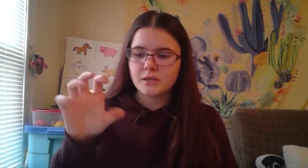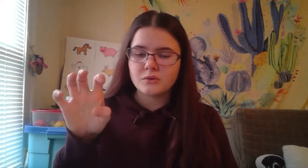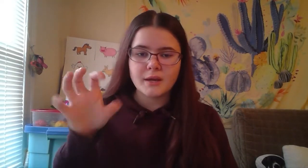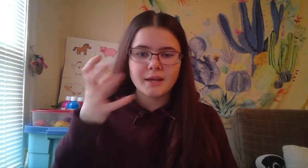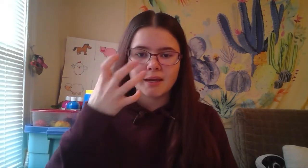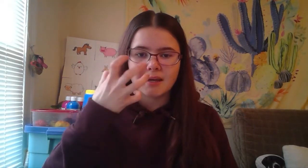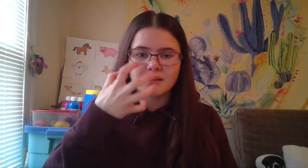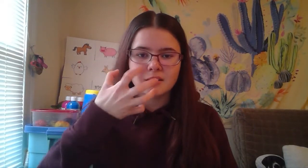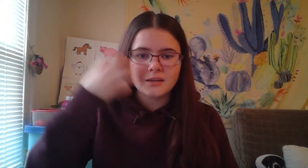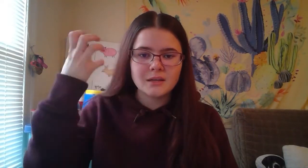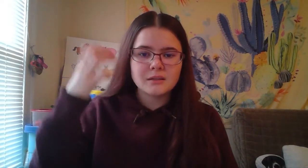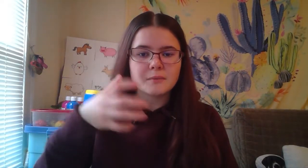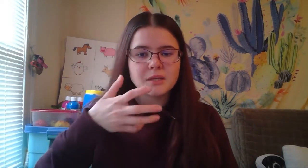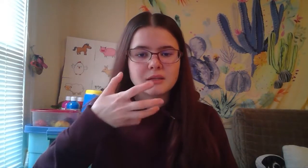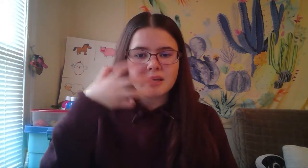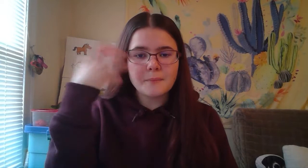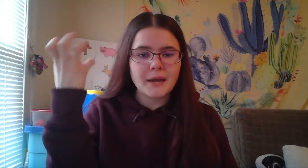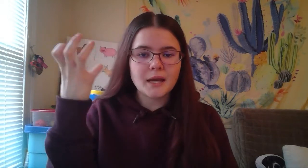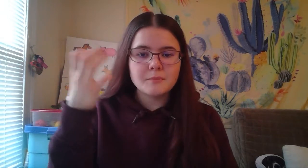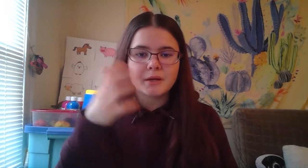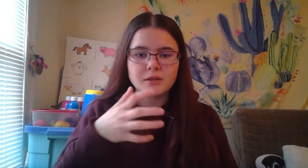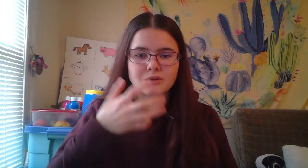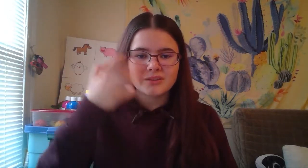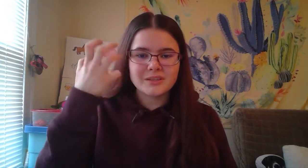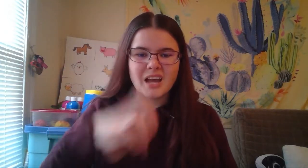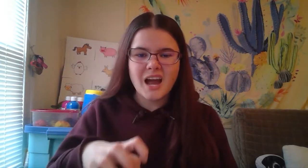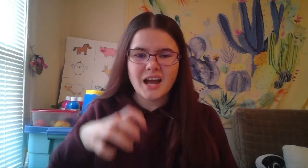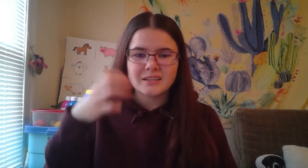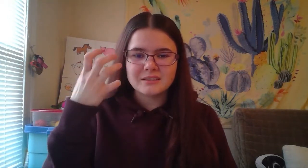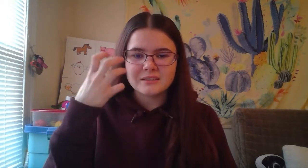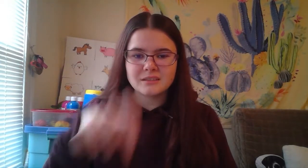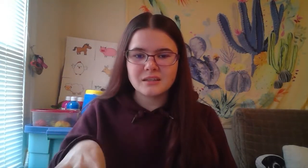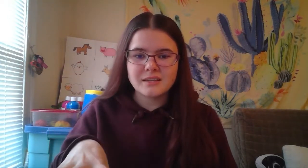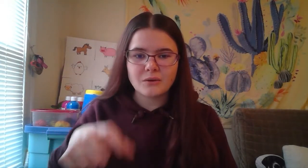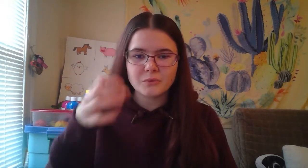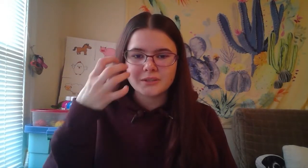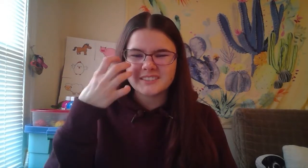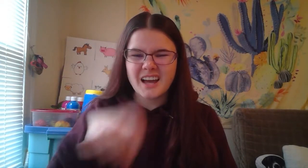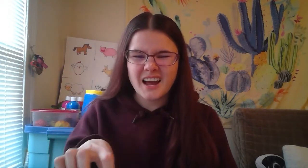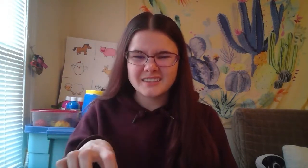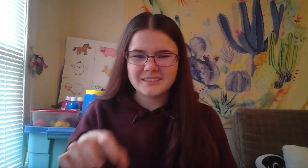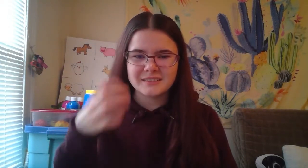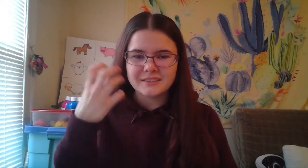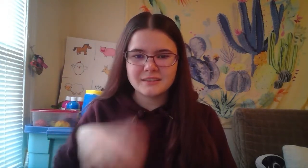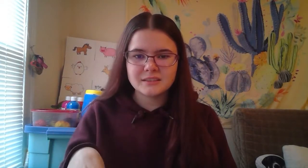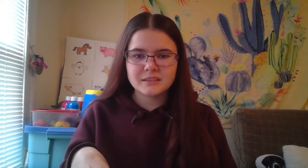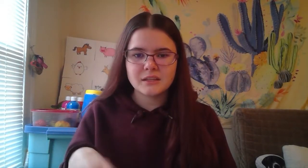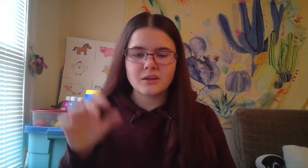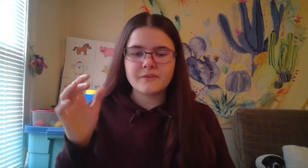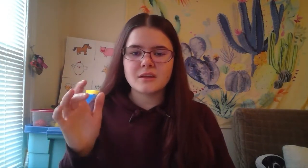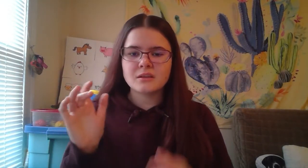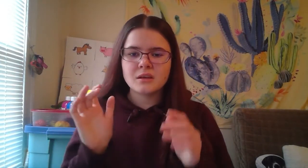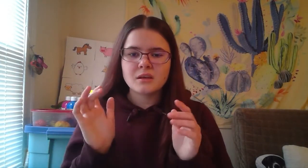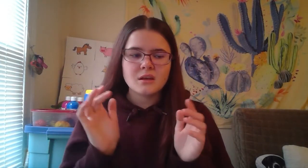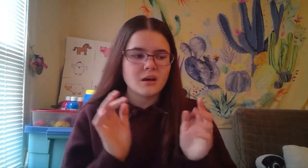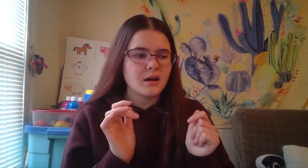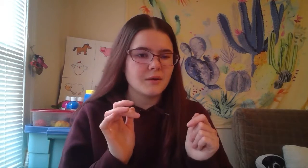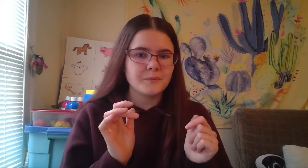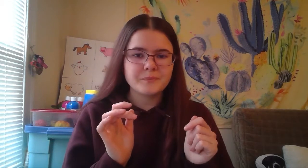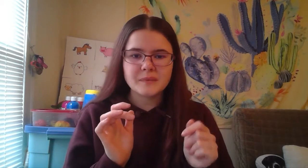your right hand. Same thing as like mad, but you're hot, downwards, hot. If